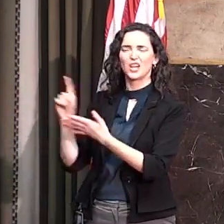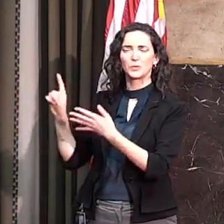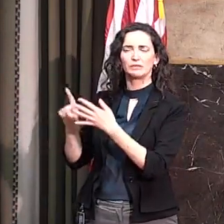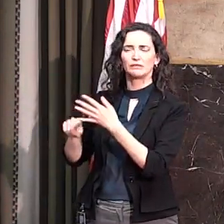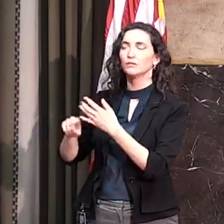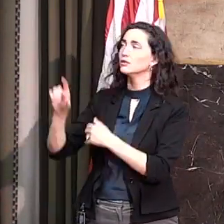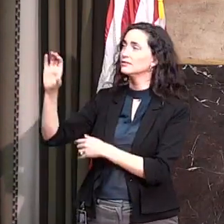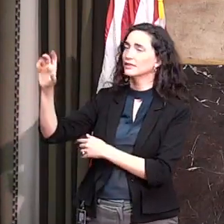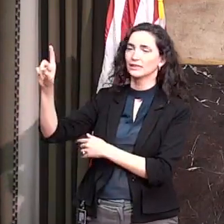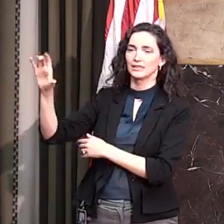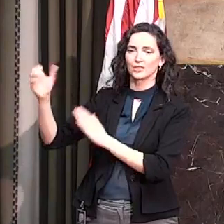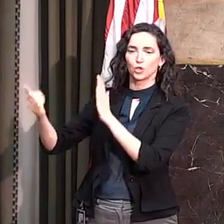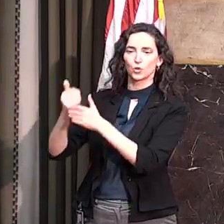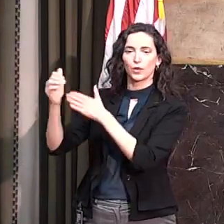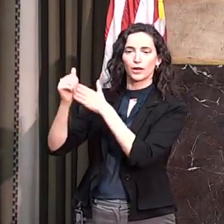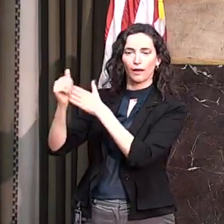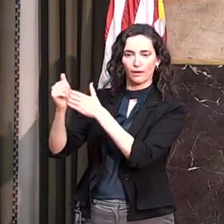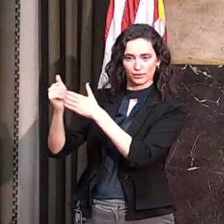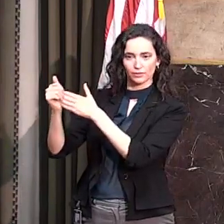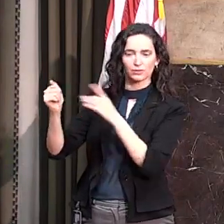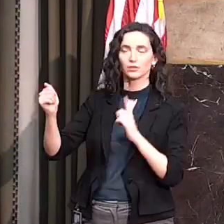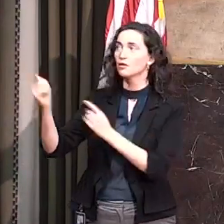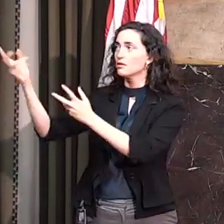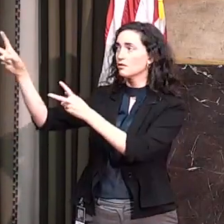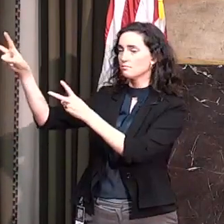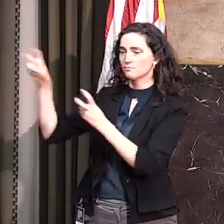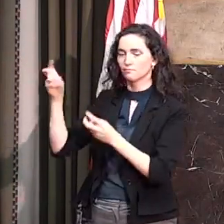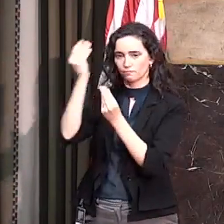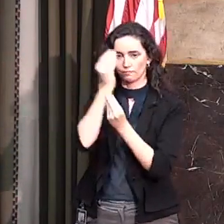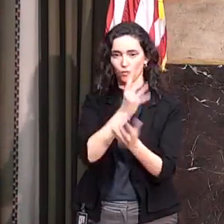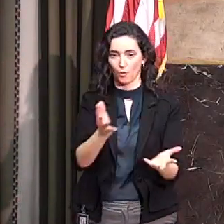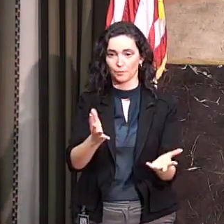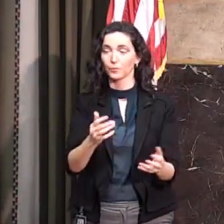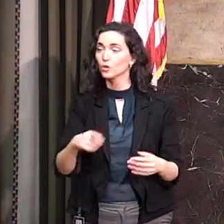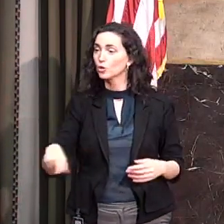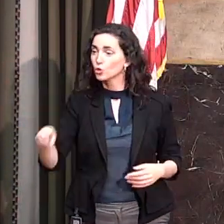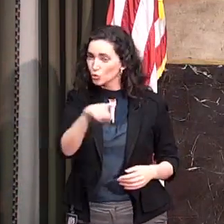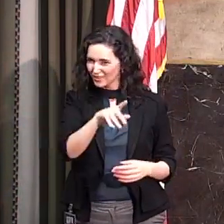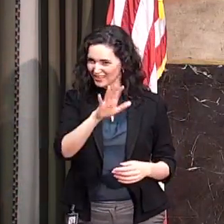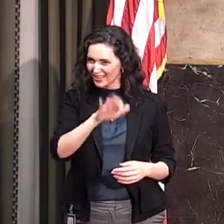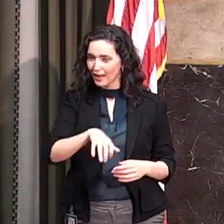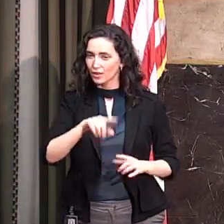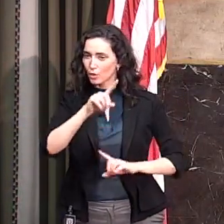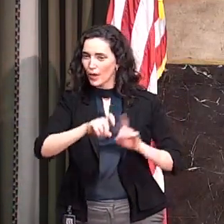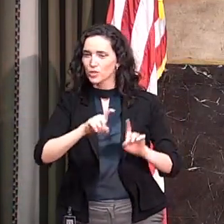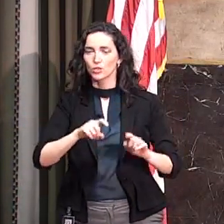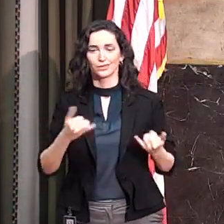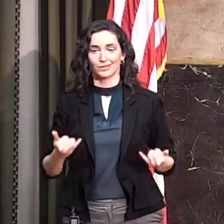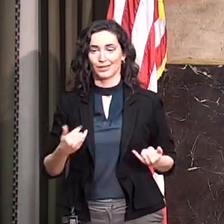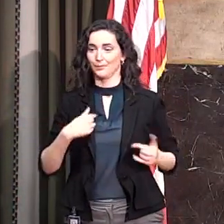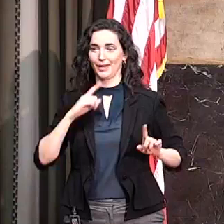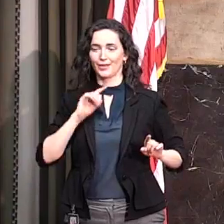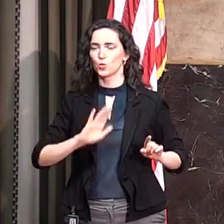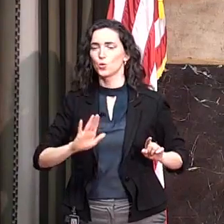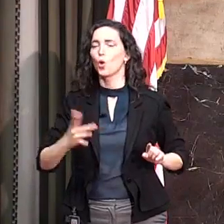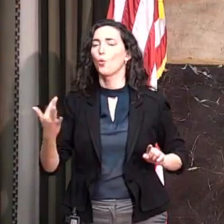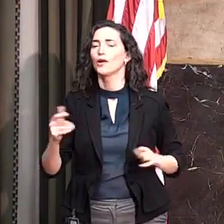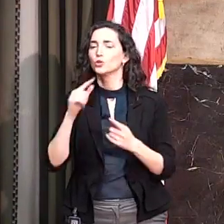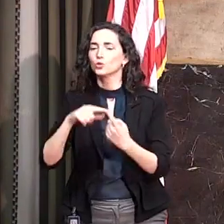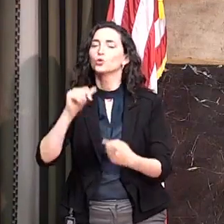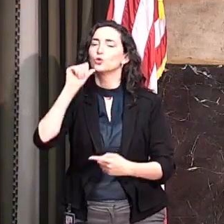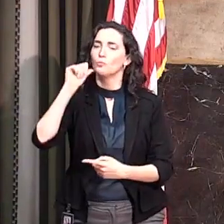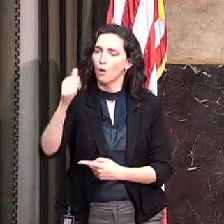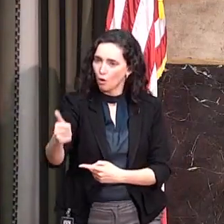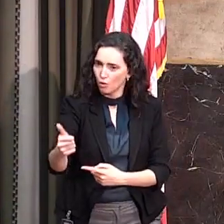week. So if you do have detailed questions about those issues, please just hold on till tomorrow and you'll be able to have